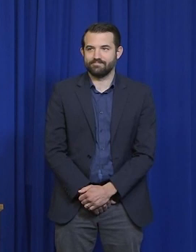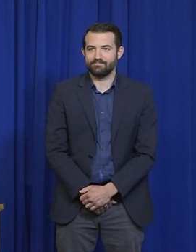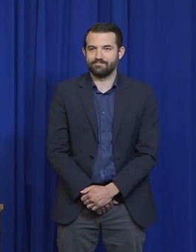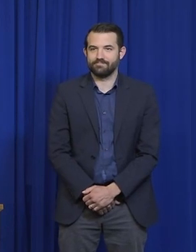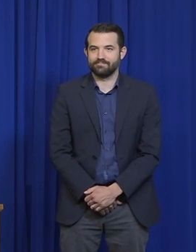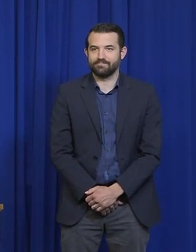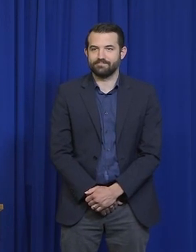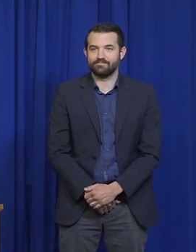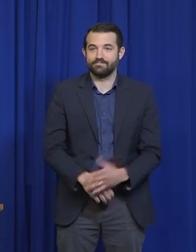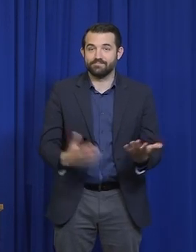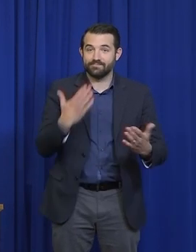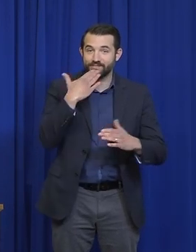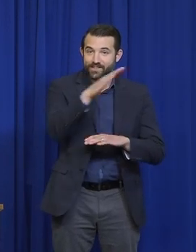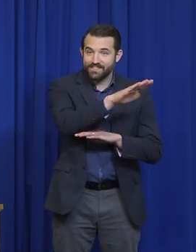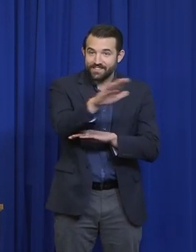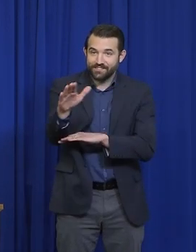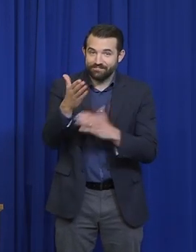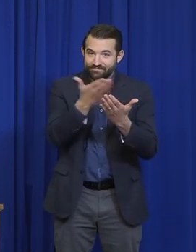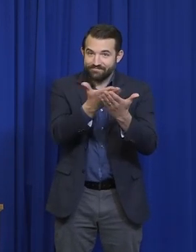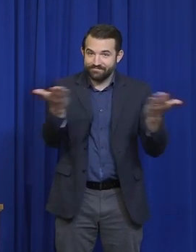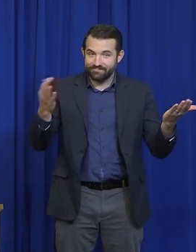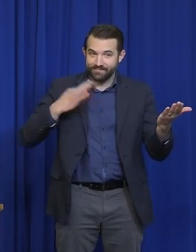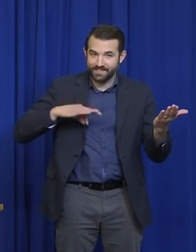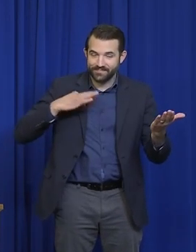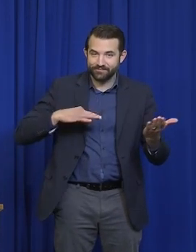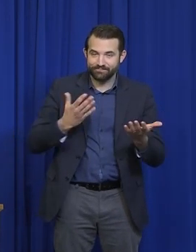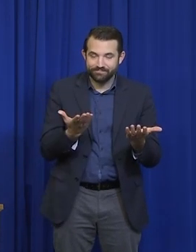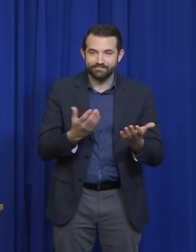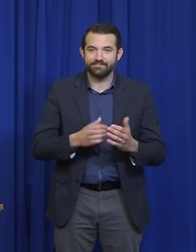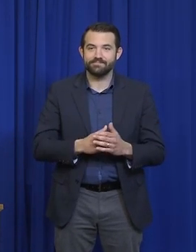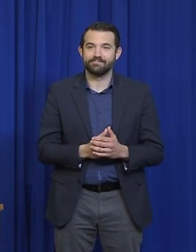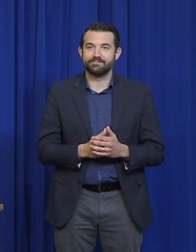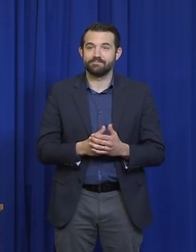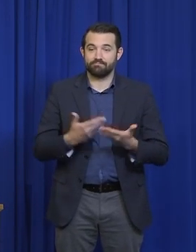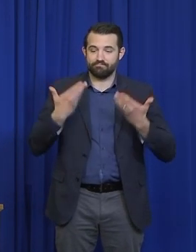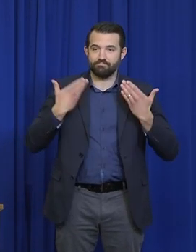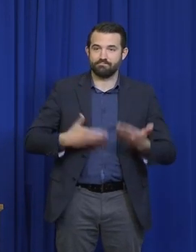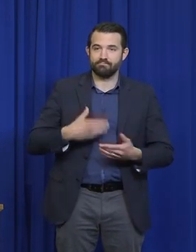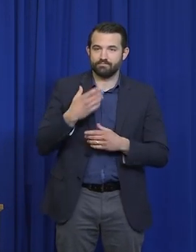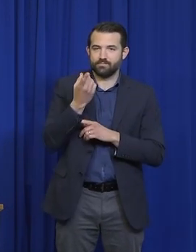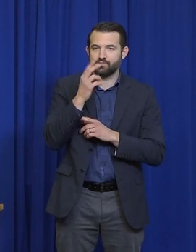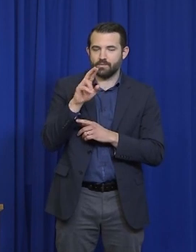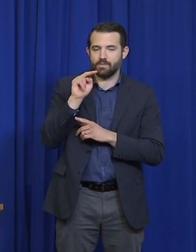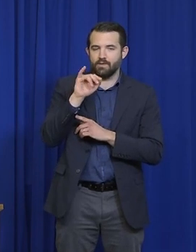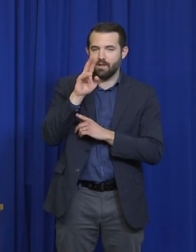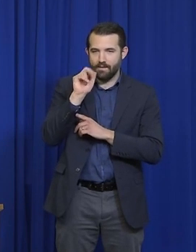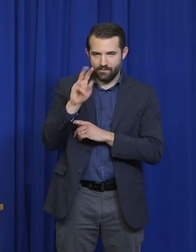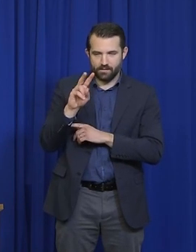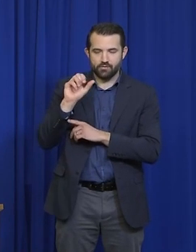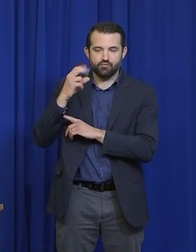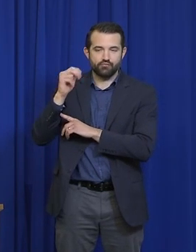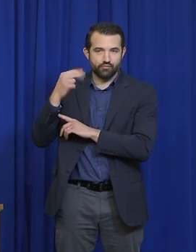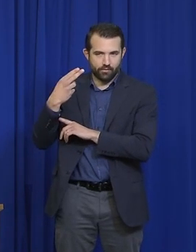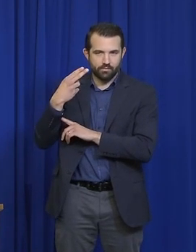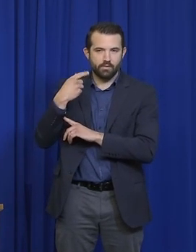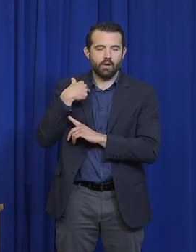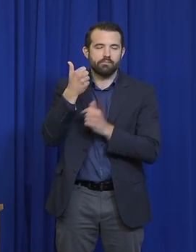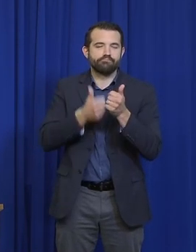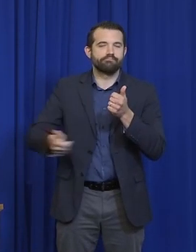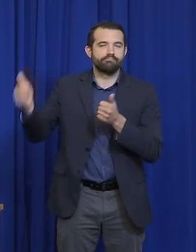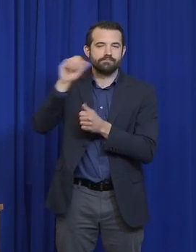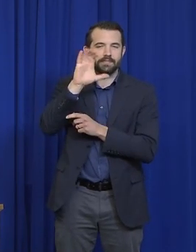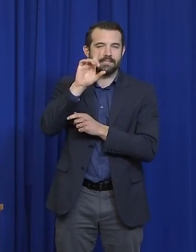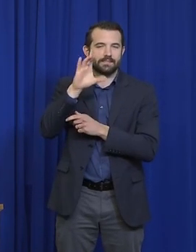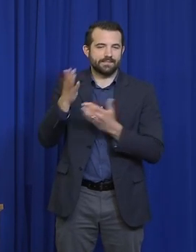good afternoon ladies and gentlemen my name is nirav Shah I'm the director of the state of Maine Center for Disease Control and